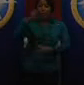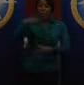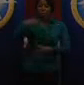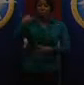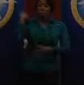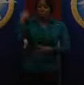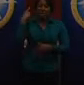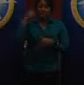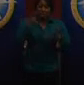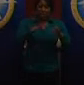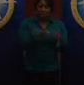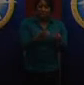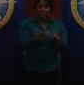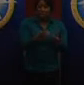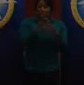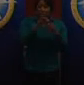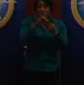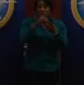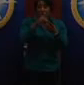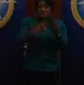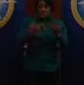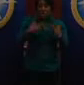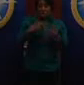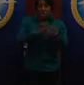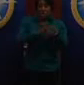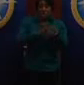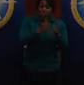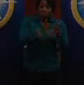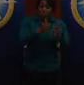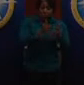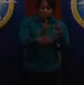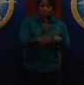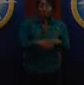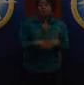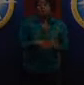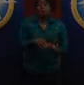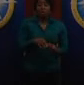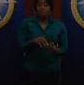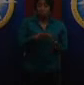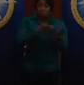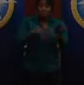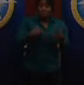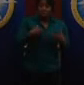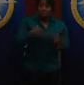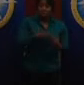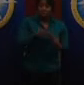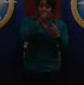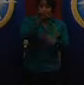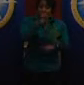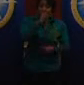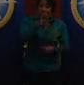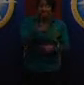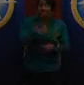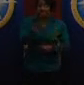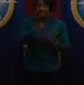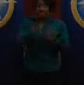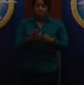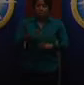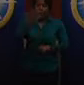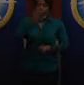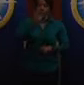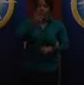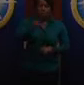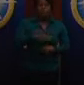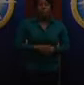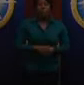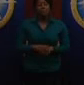especially students that might have medical conditions and students that have special needs and others across the state. Child nutrition.